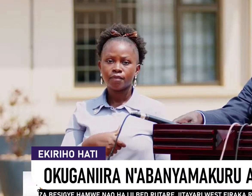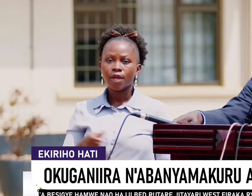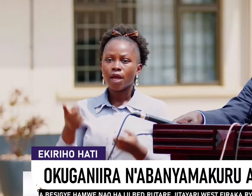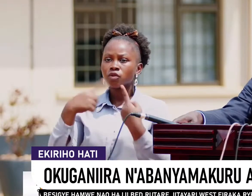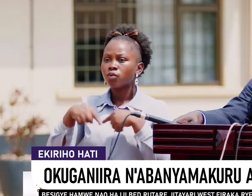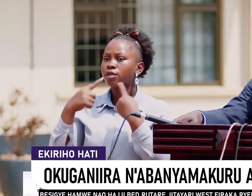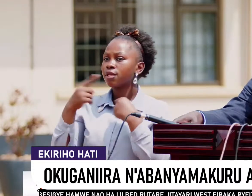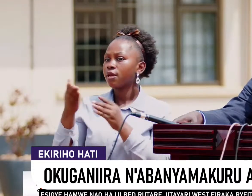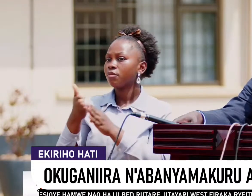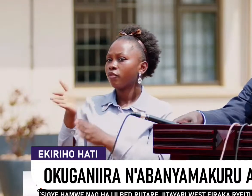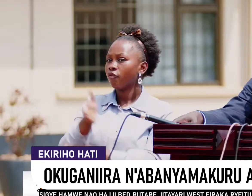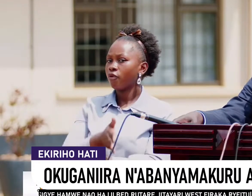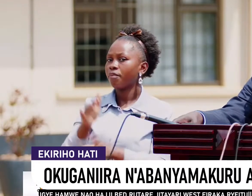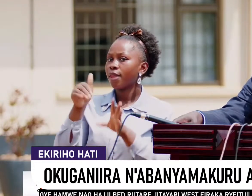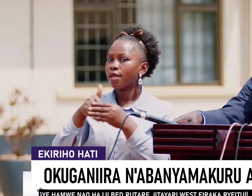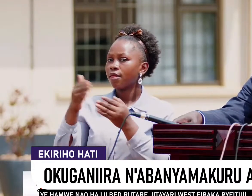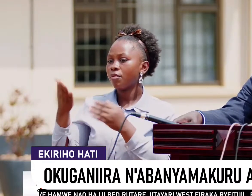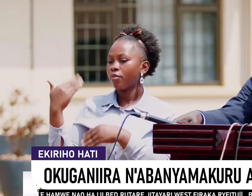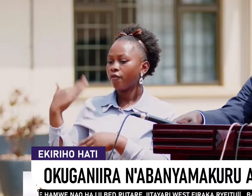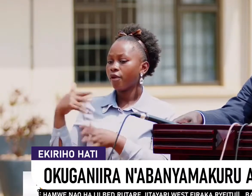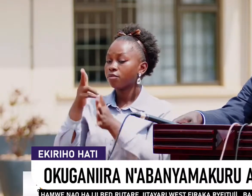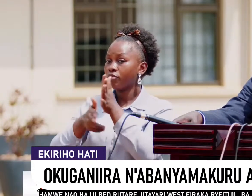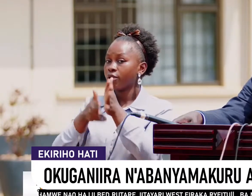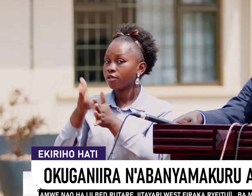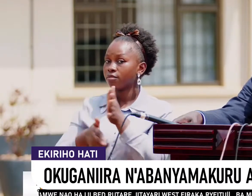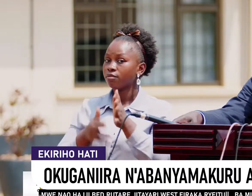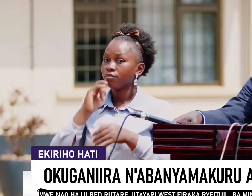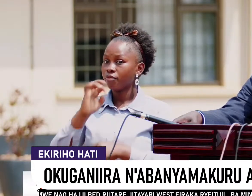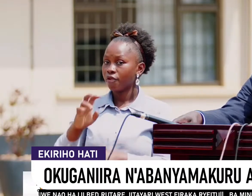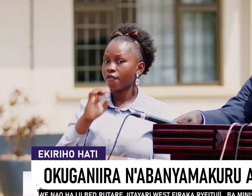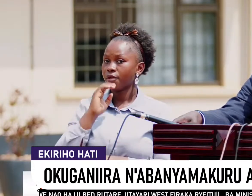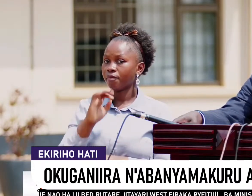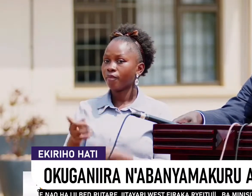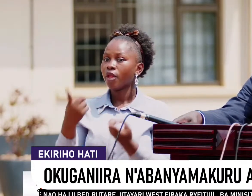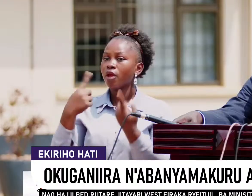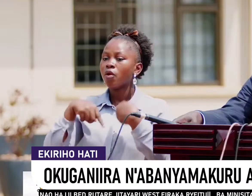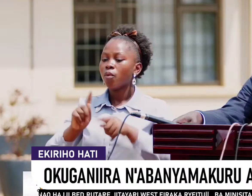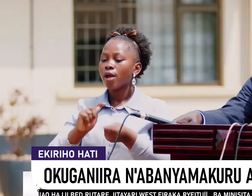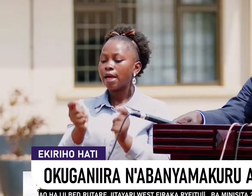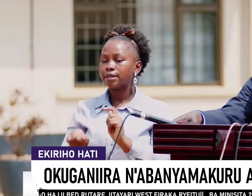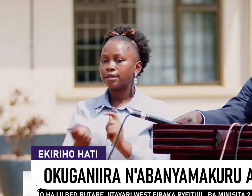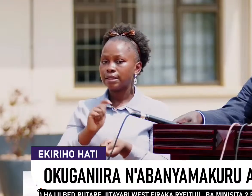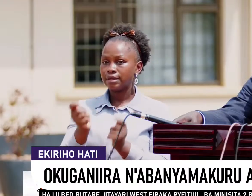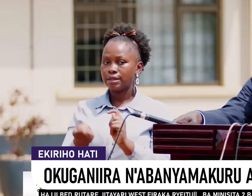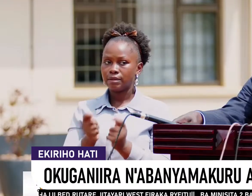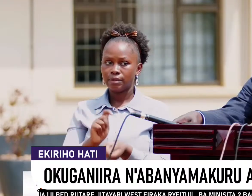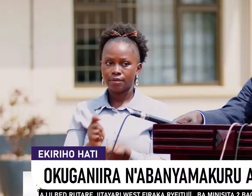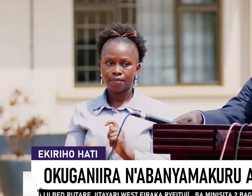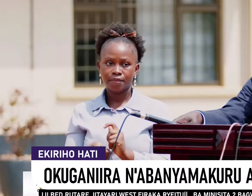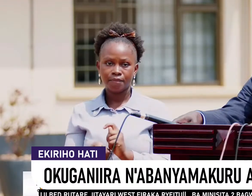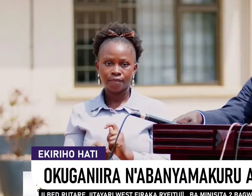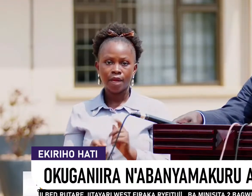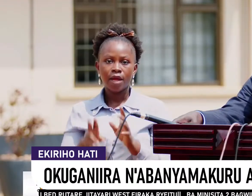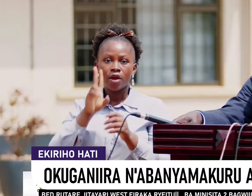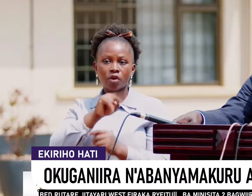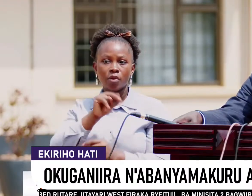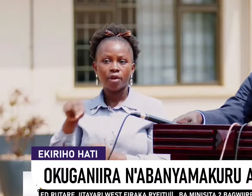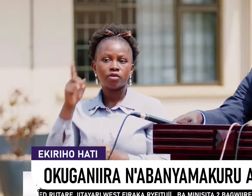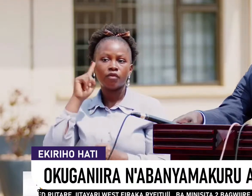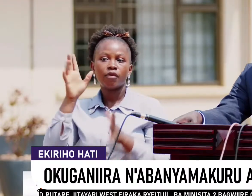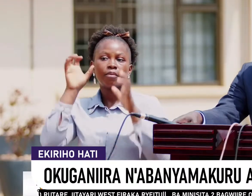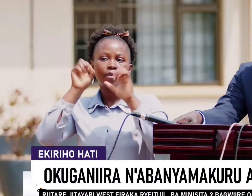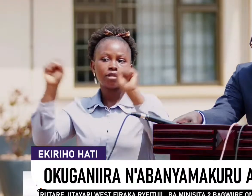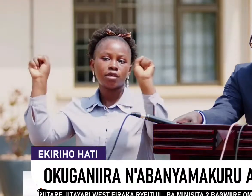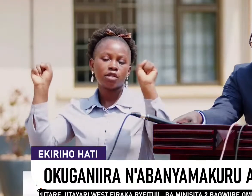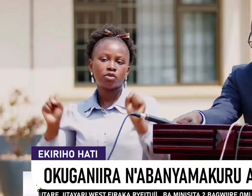As we mentioned earlier in the previous press briefing, we adjusted the nominations for